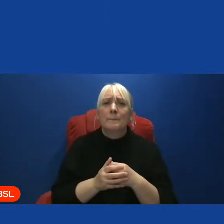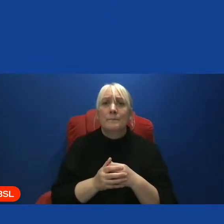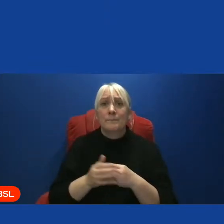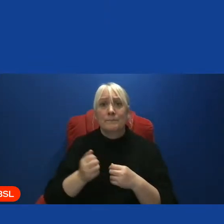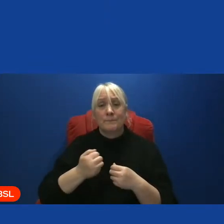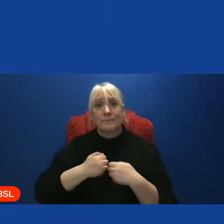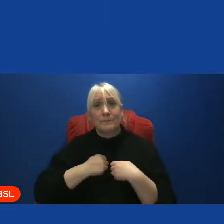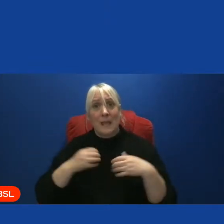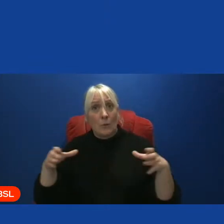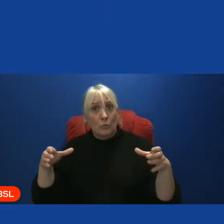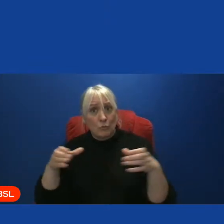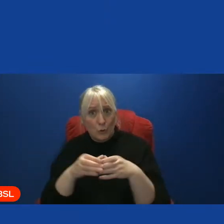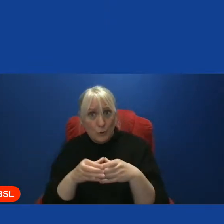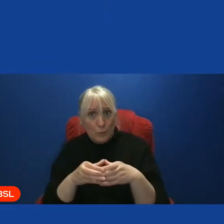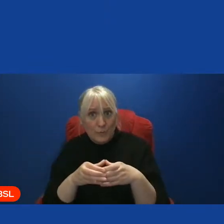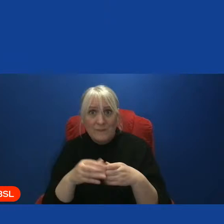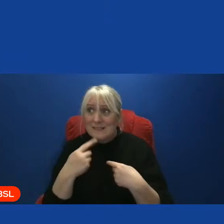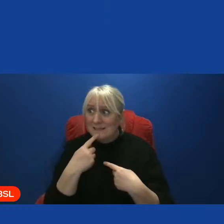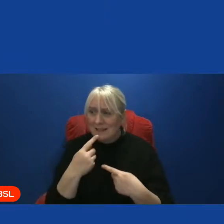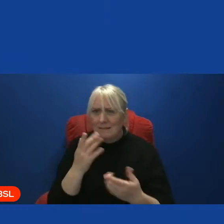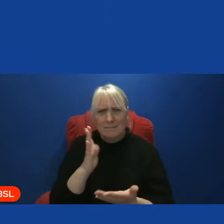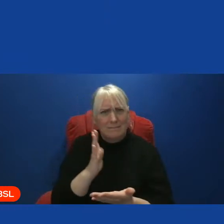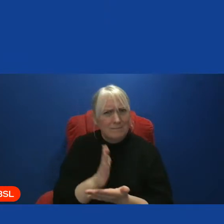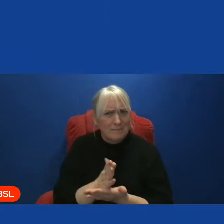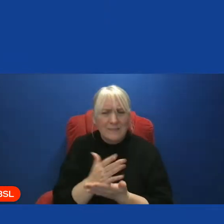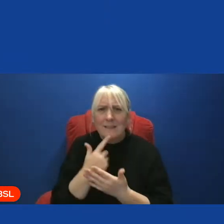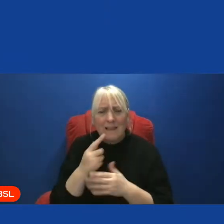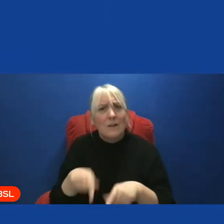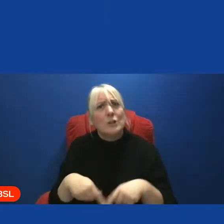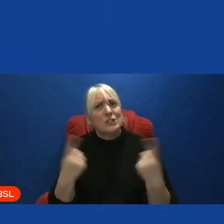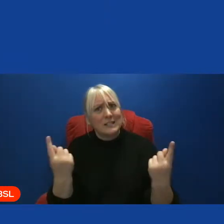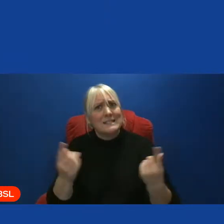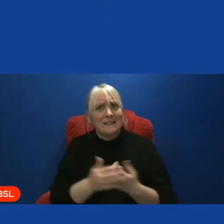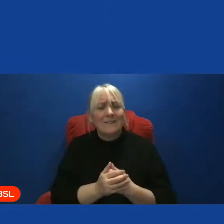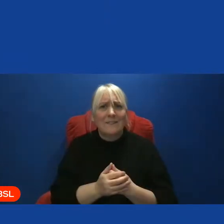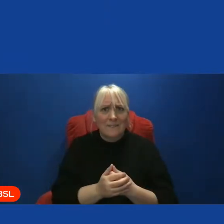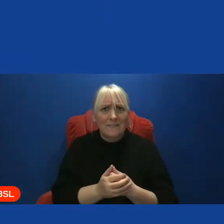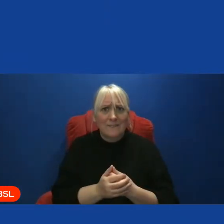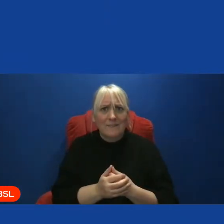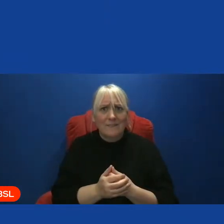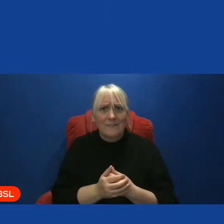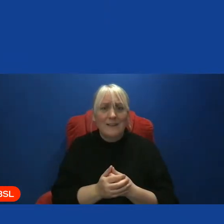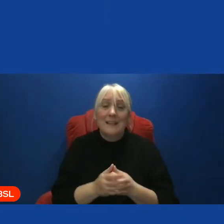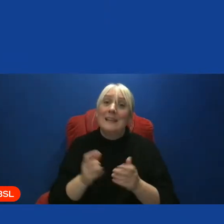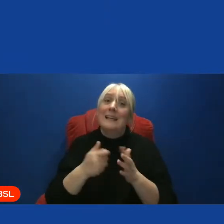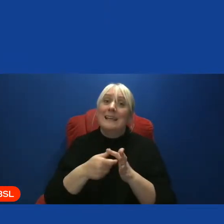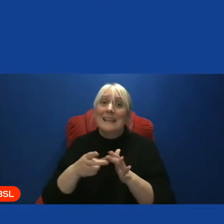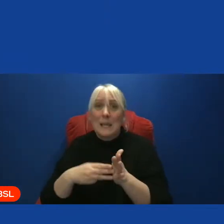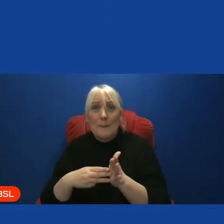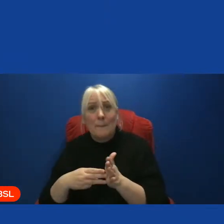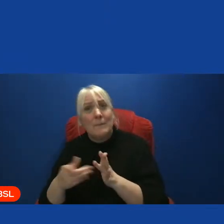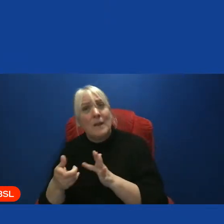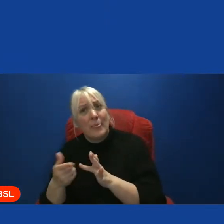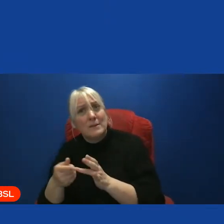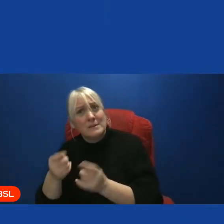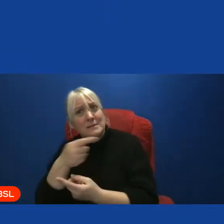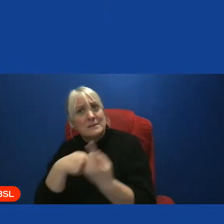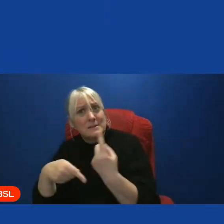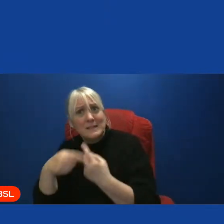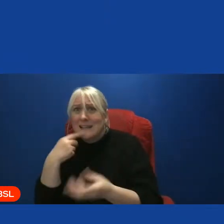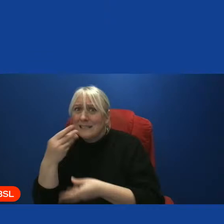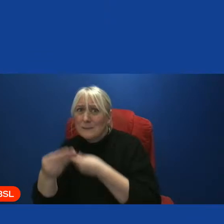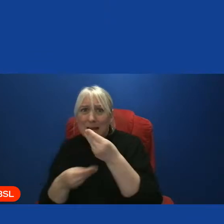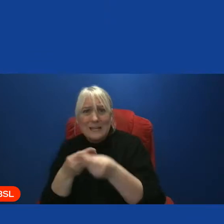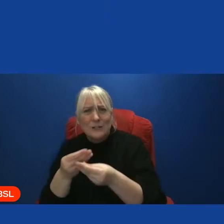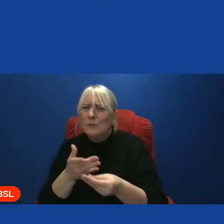for some time now is to say there is an alternative to all this. And many of your speakers, Kim and others, have said it eloquently, really. You don't